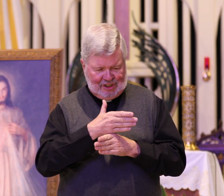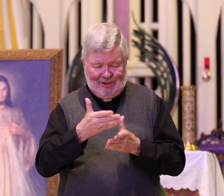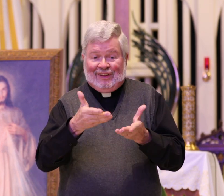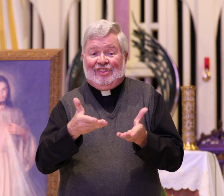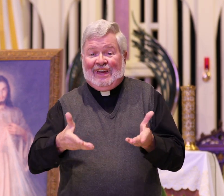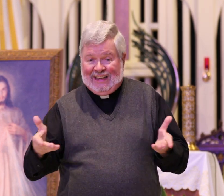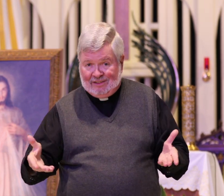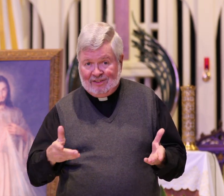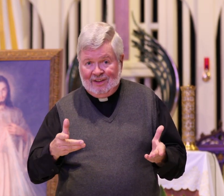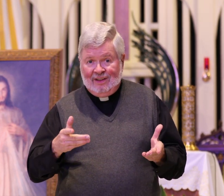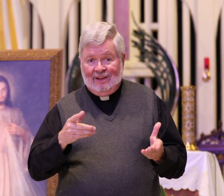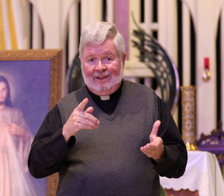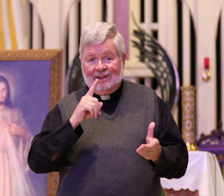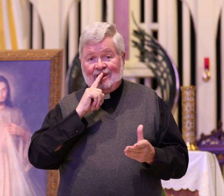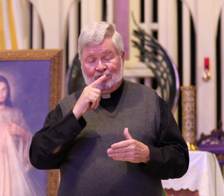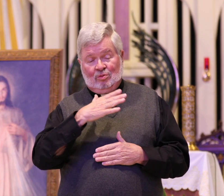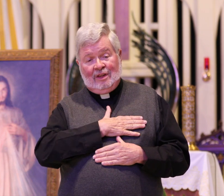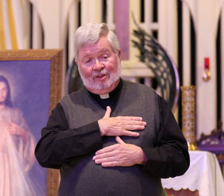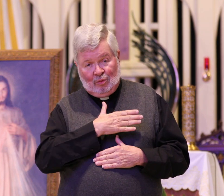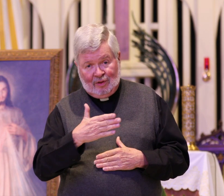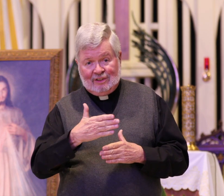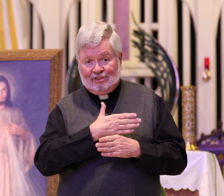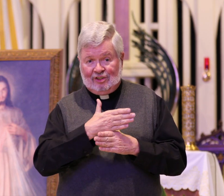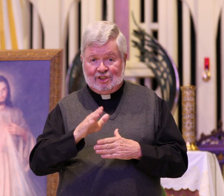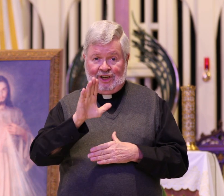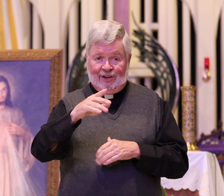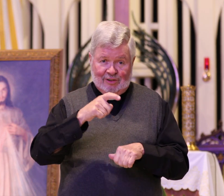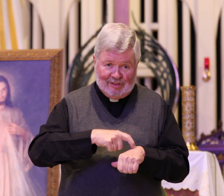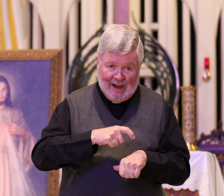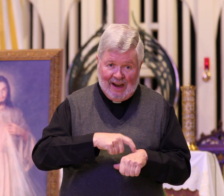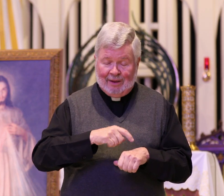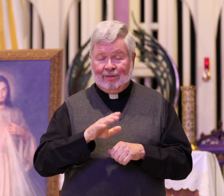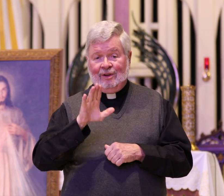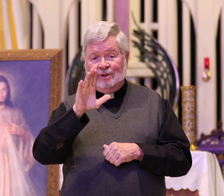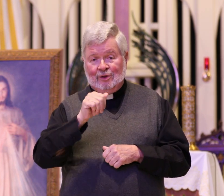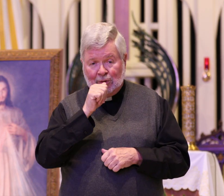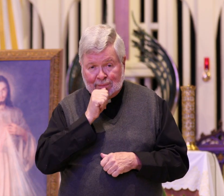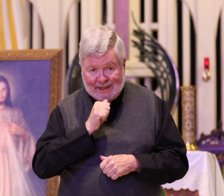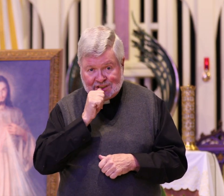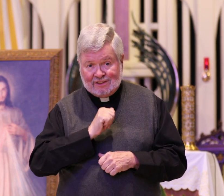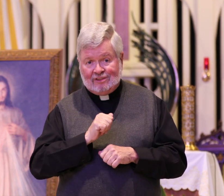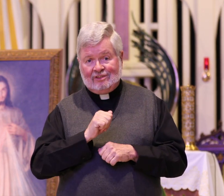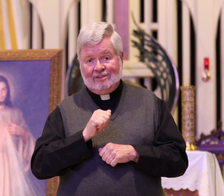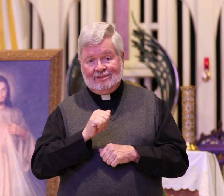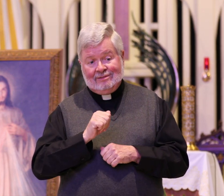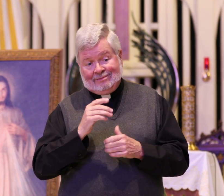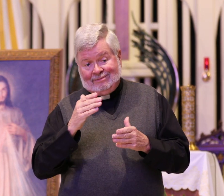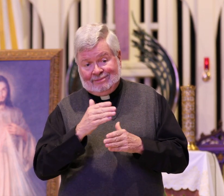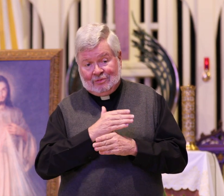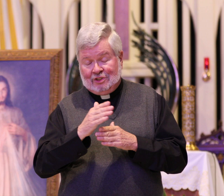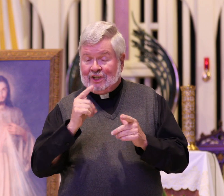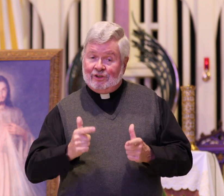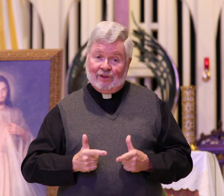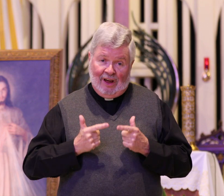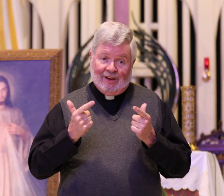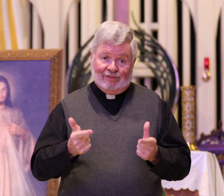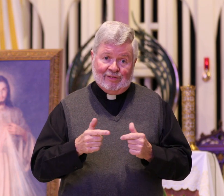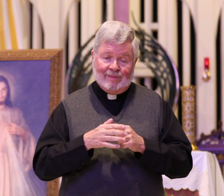sharing things, it's really the willingness to share your time, your patience, to share your life.